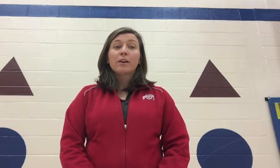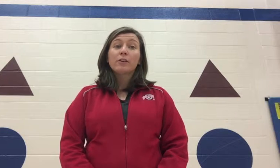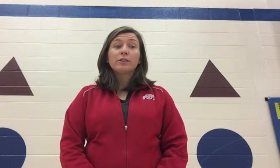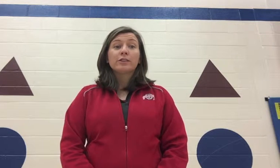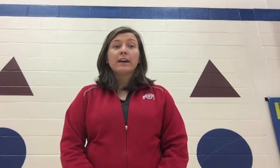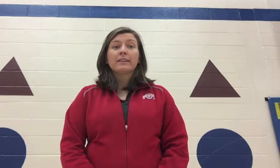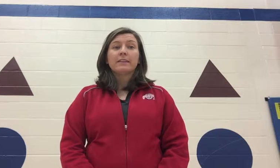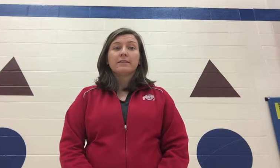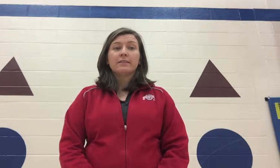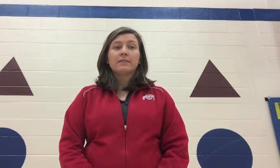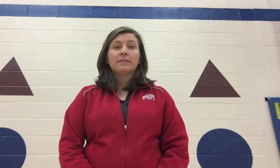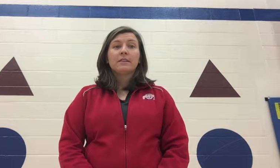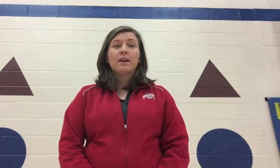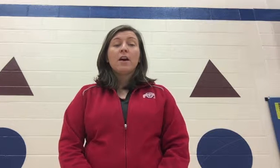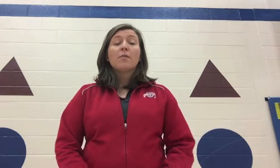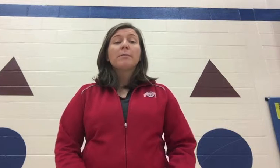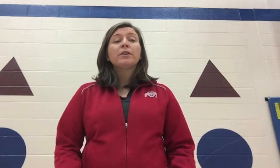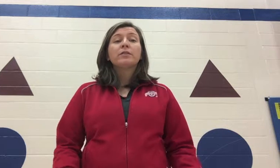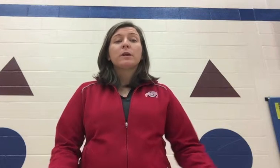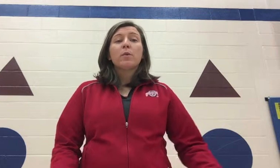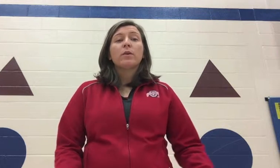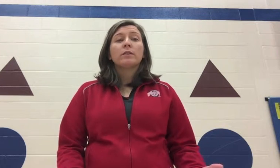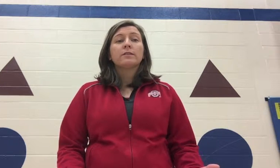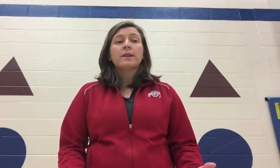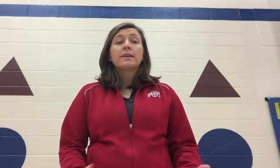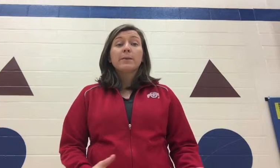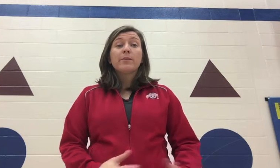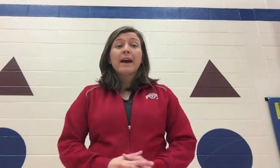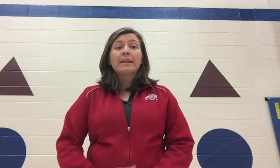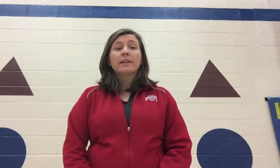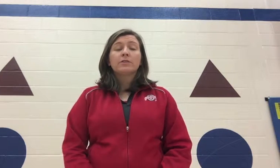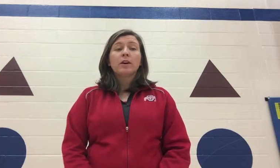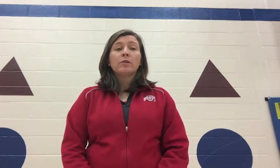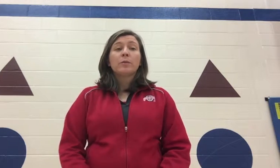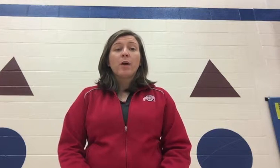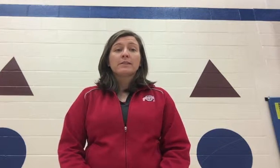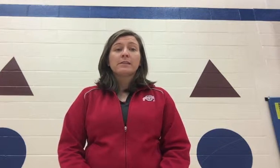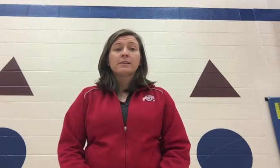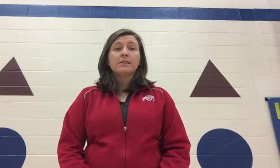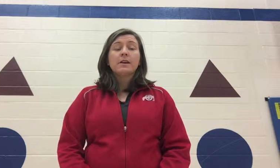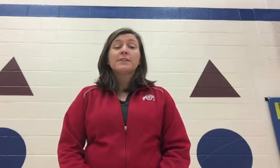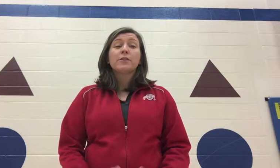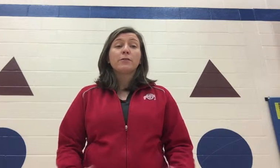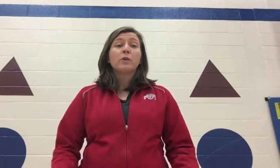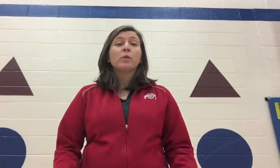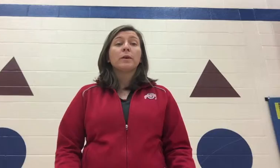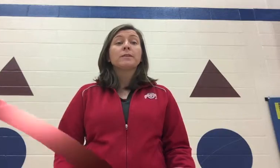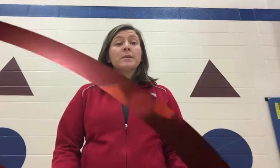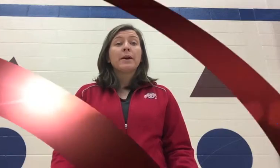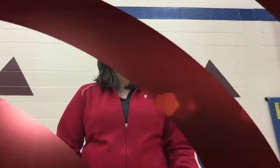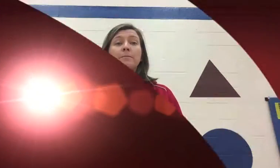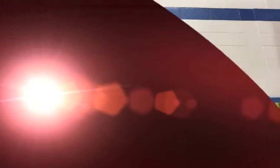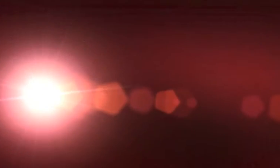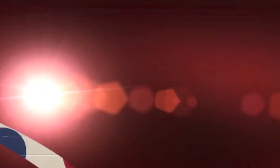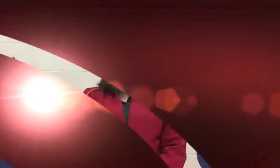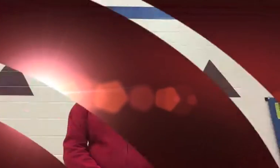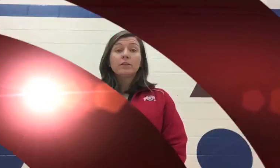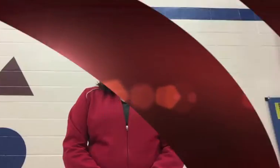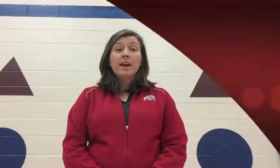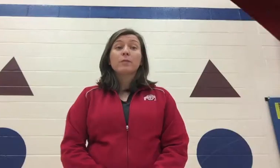Coaching your athlete. Remember to use simple words. Some of our athletes struggle with processing, so the fewer words, the better. First then works